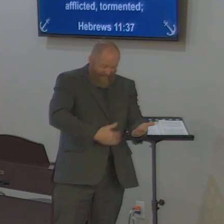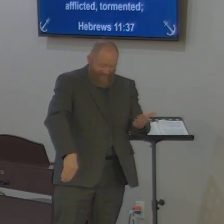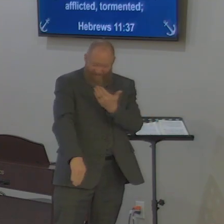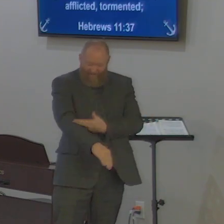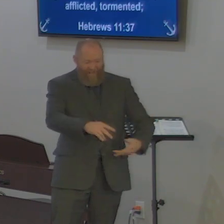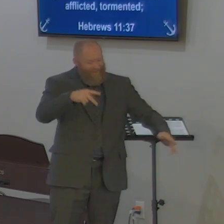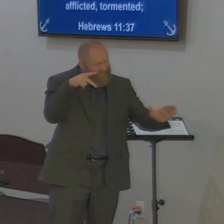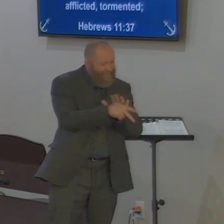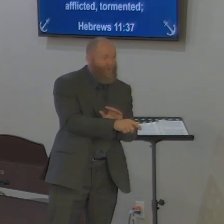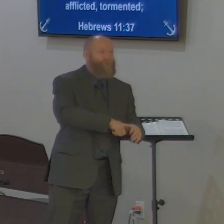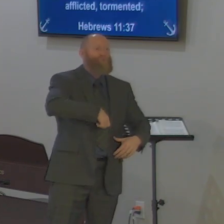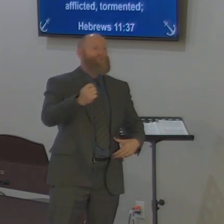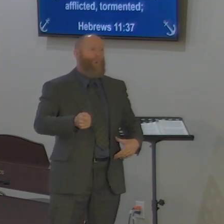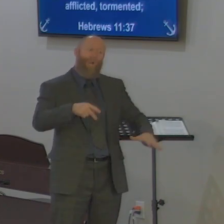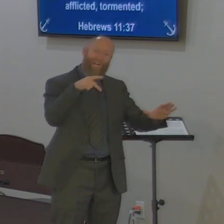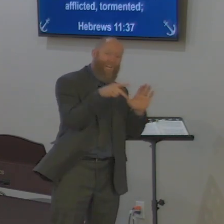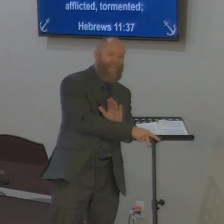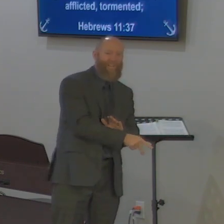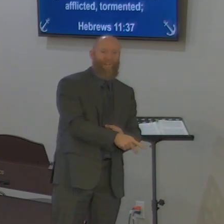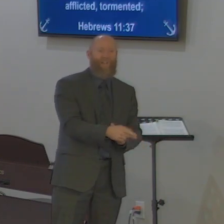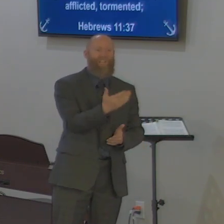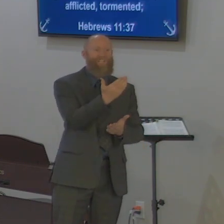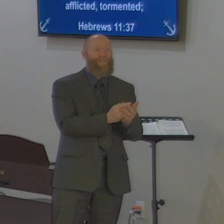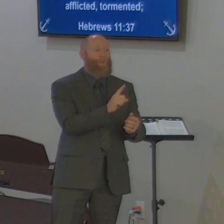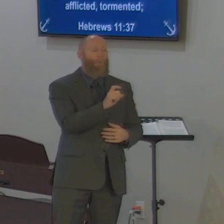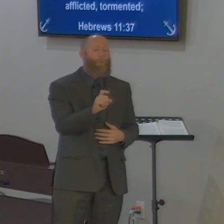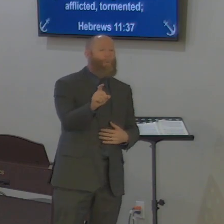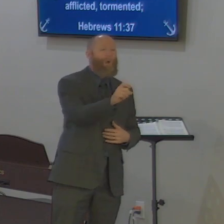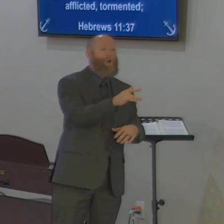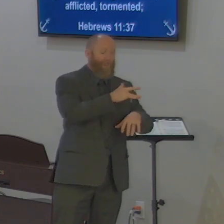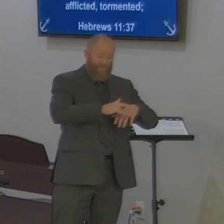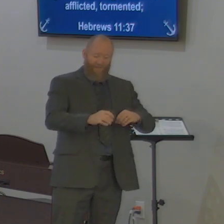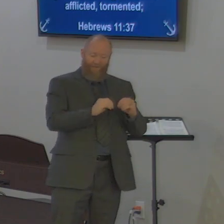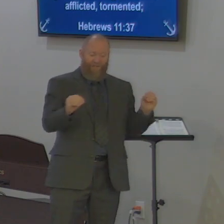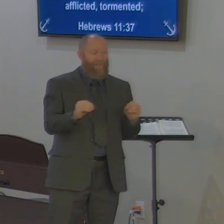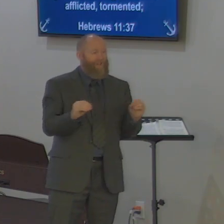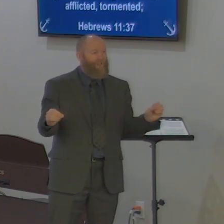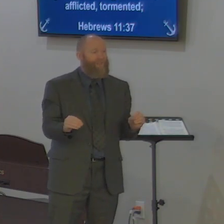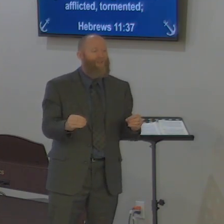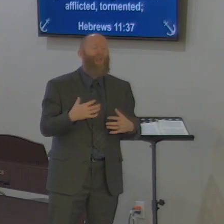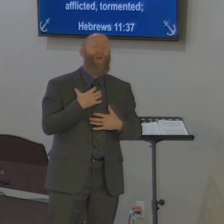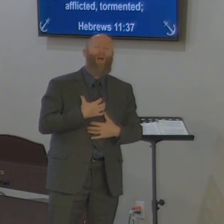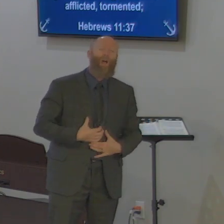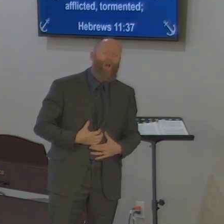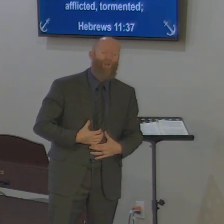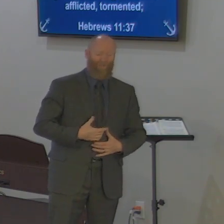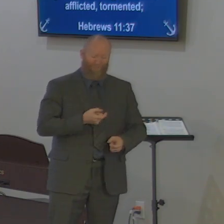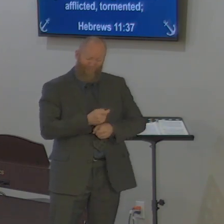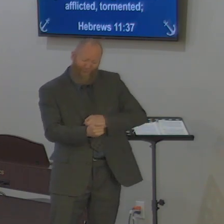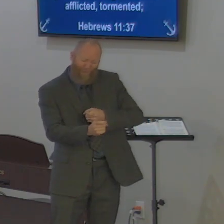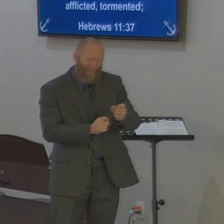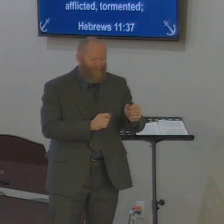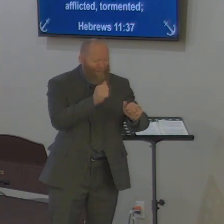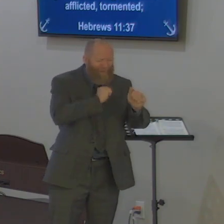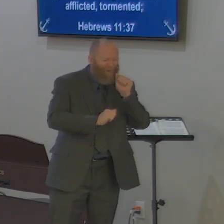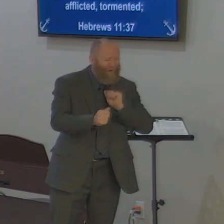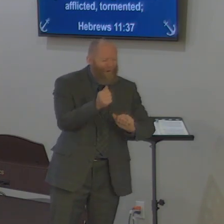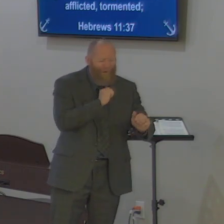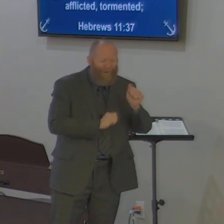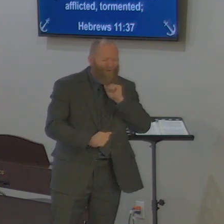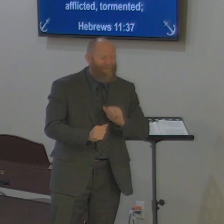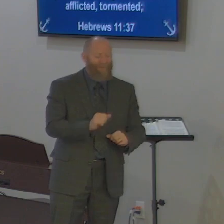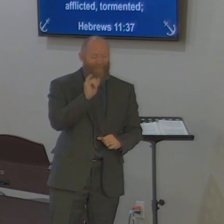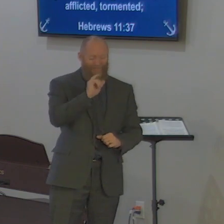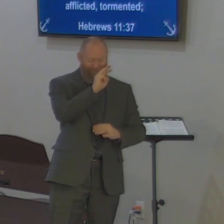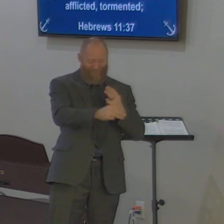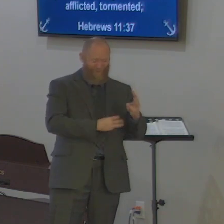with the sword. They wandered about in sheepskins and goatskins, being destitute, afflicted, tormented, of whom the world was